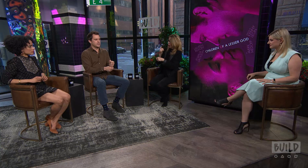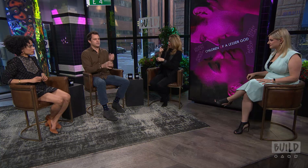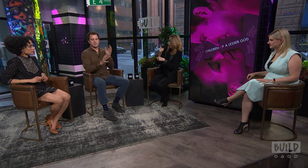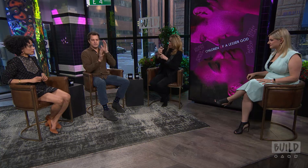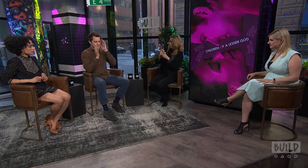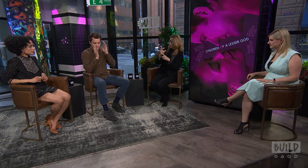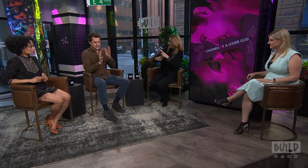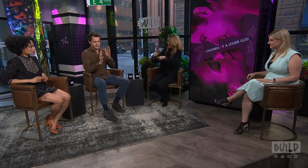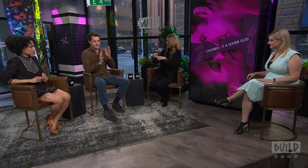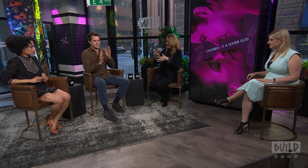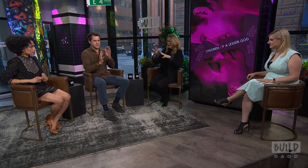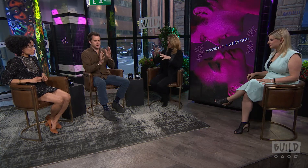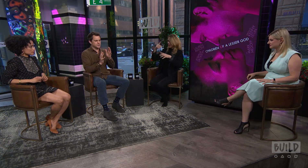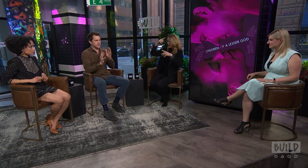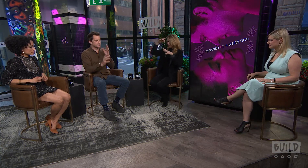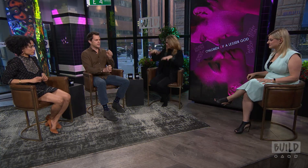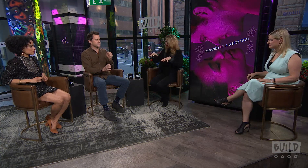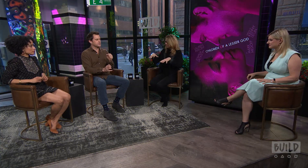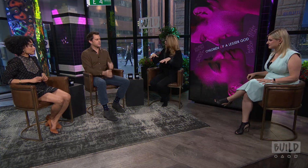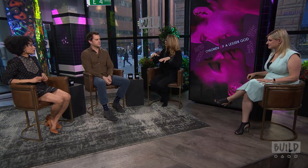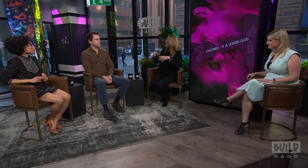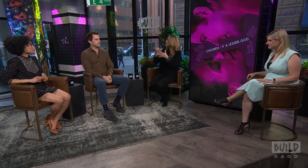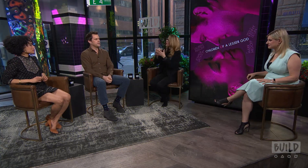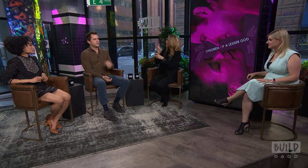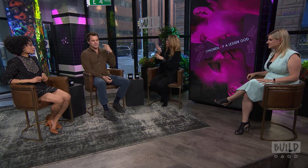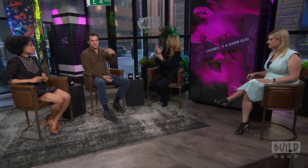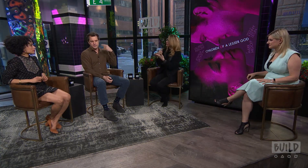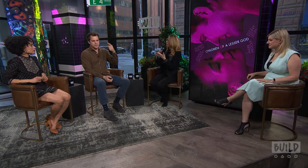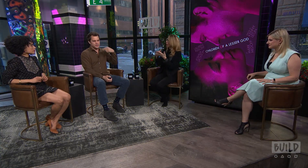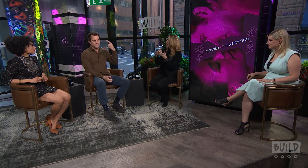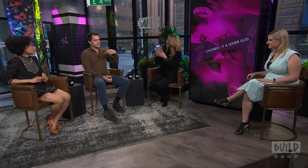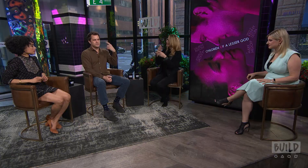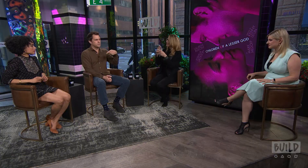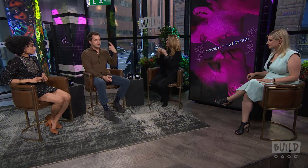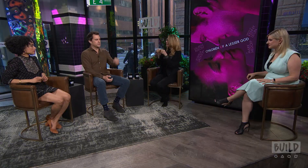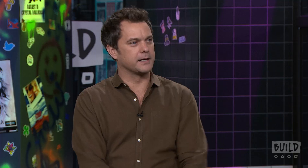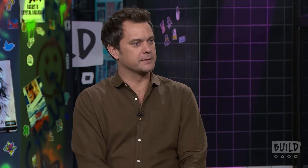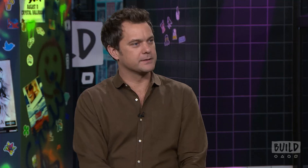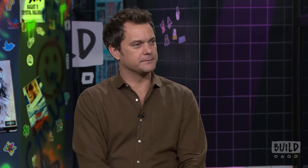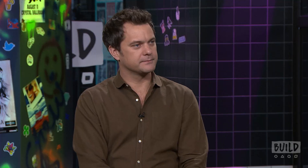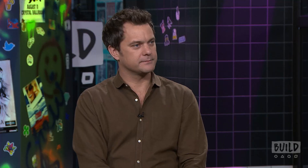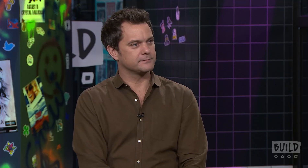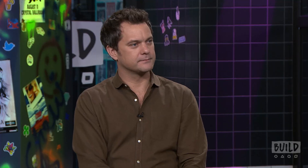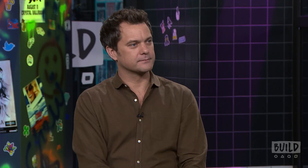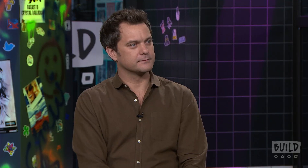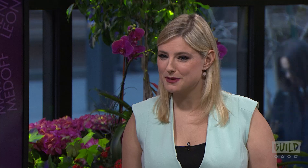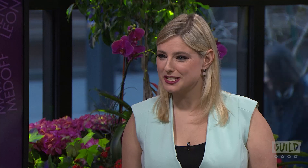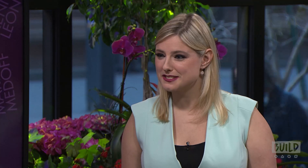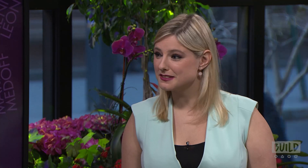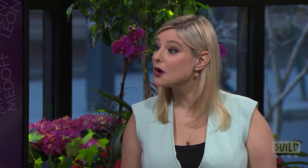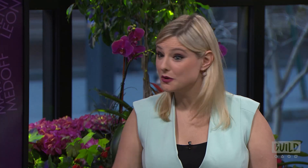that sign, it just kind of stops me in my tracks. So that's actually the hardest part, is keeping the train going no matter what happens. When you get